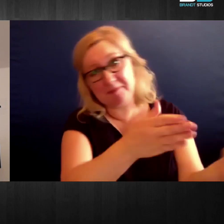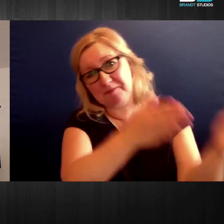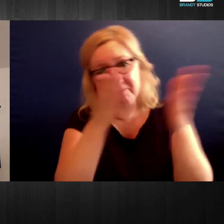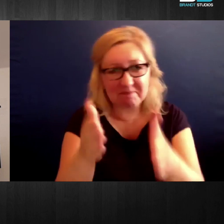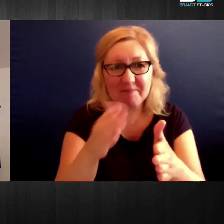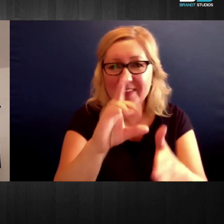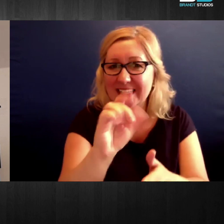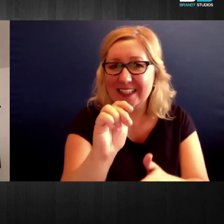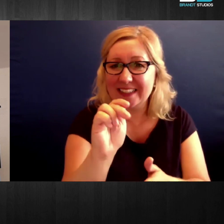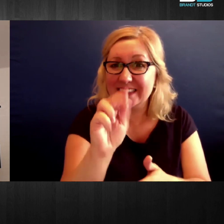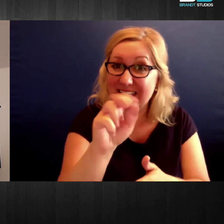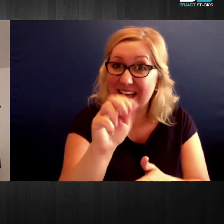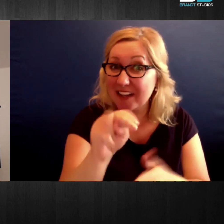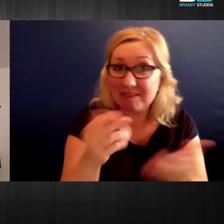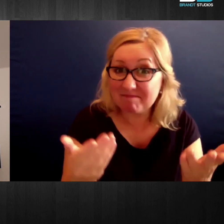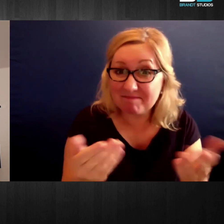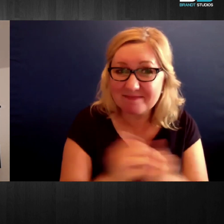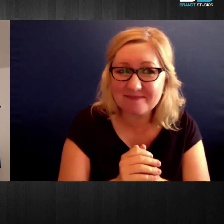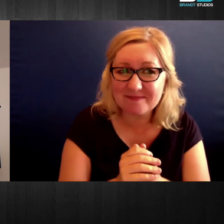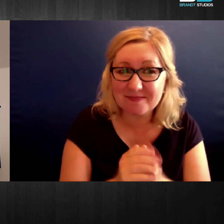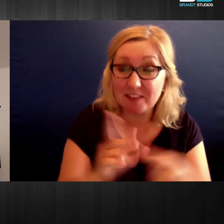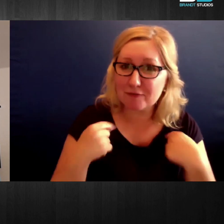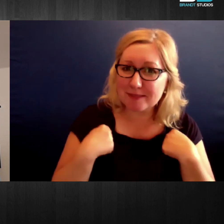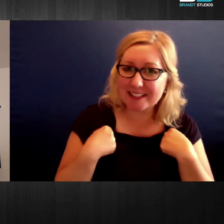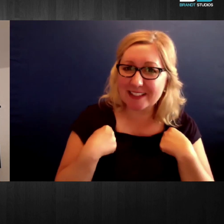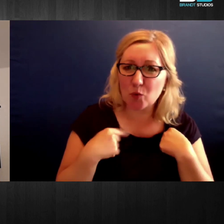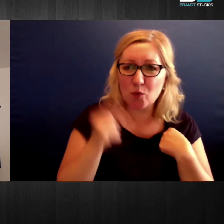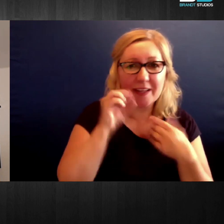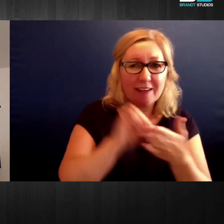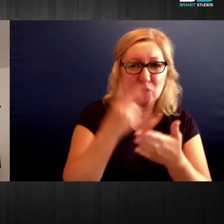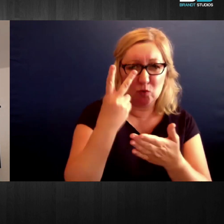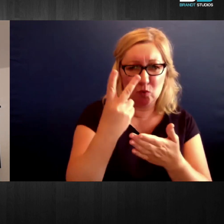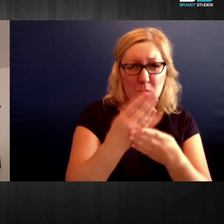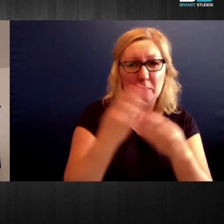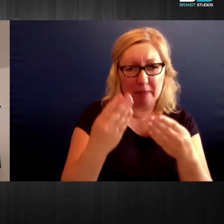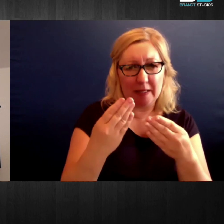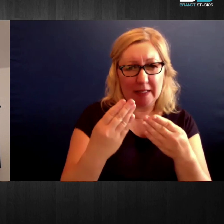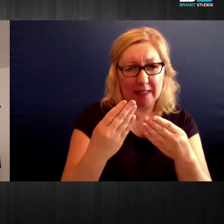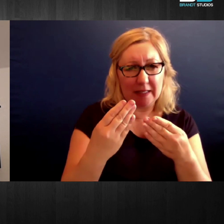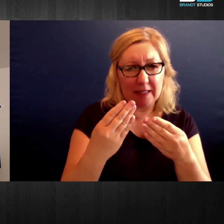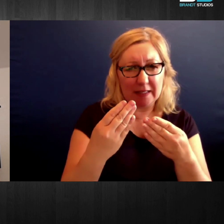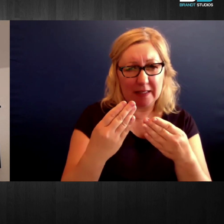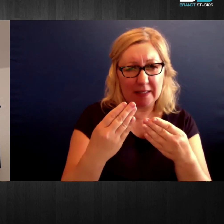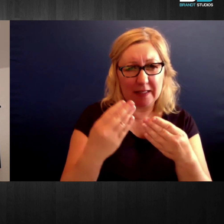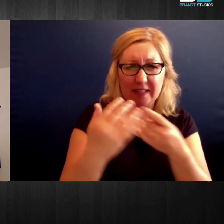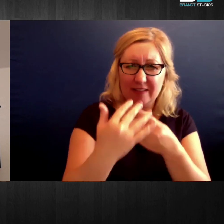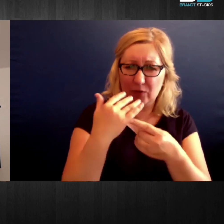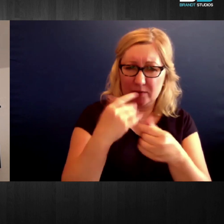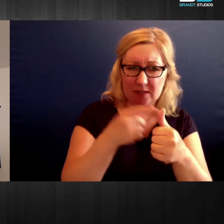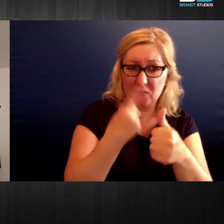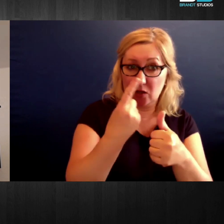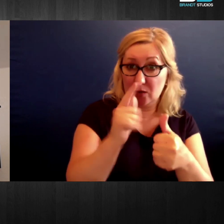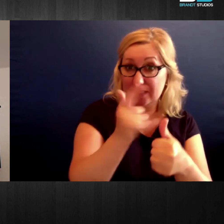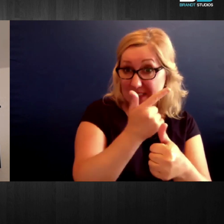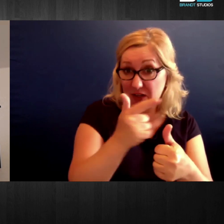For me, I'd say I had two main influences. One is an amazing singer I'm currently working with. Her name is Marina Medina. She's just